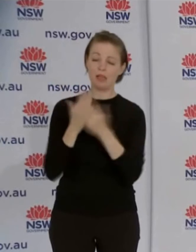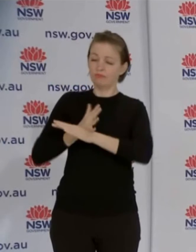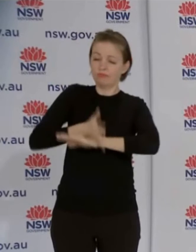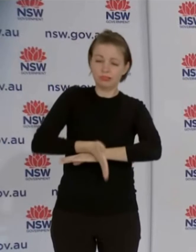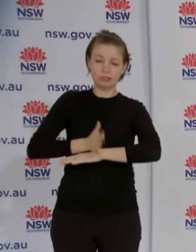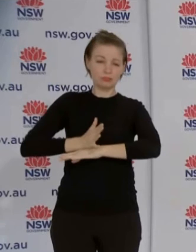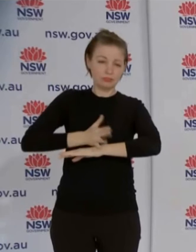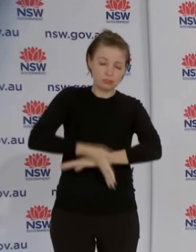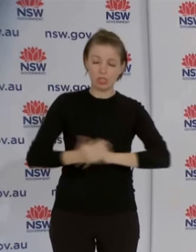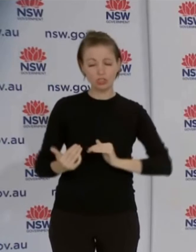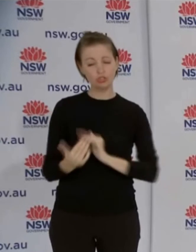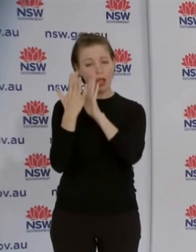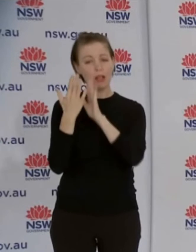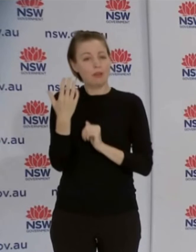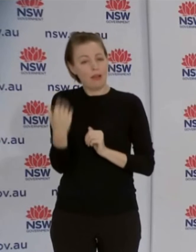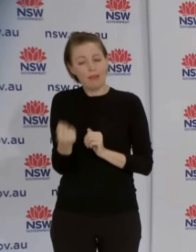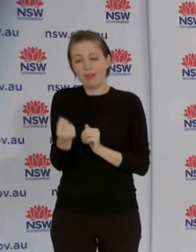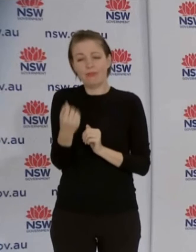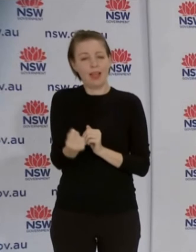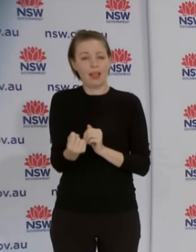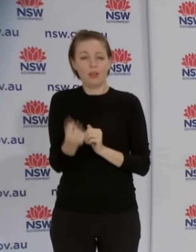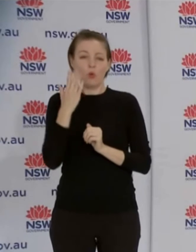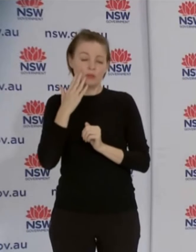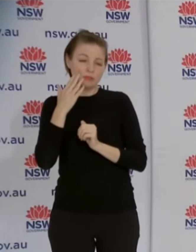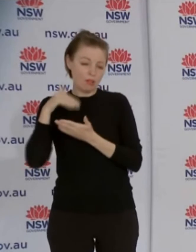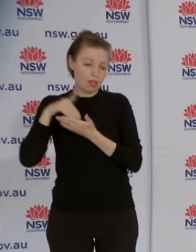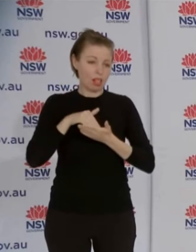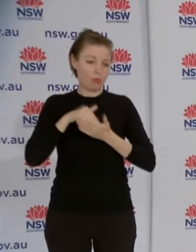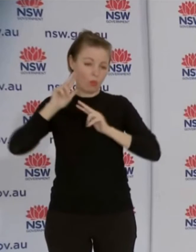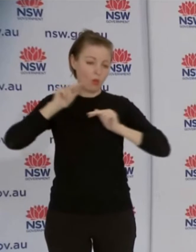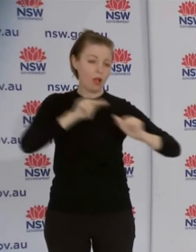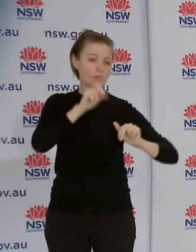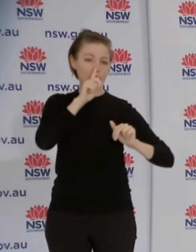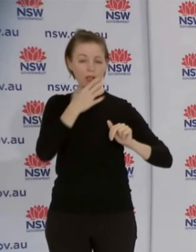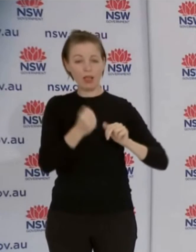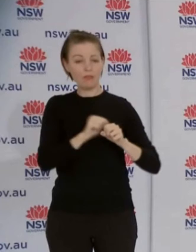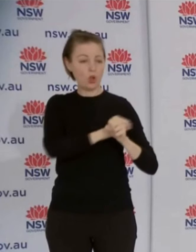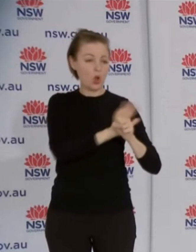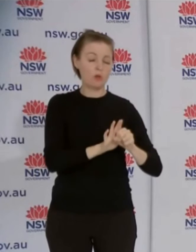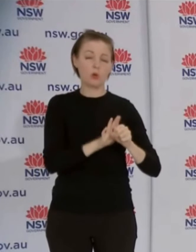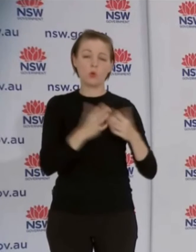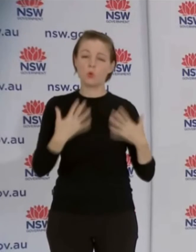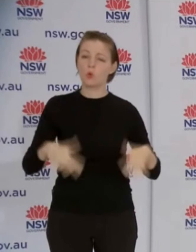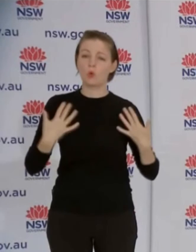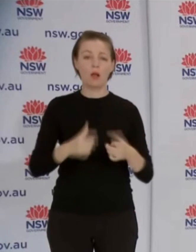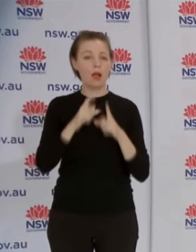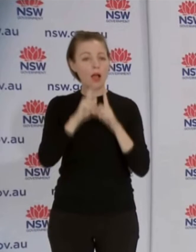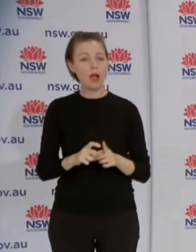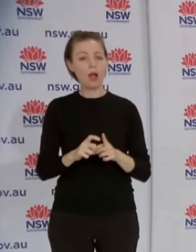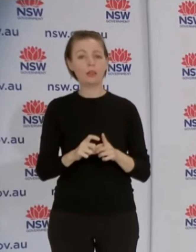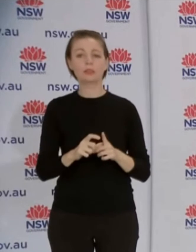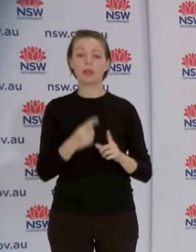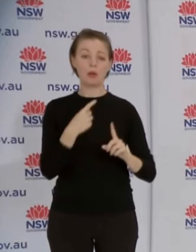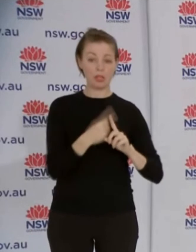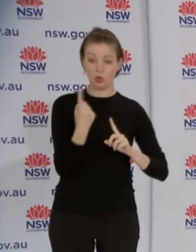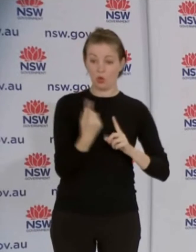challenge? Absolutely. Treating people with COVID is extremely difficult, let alone having COVID and let alone being a loved one who